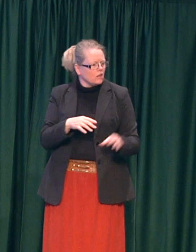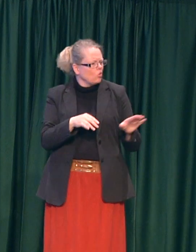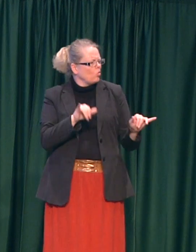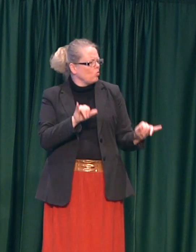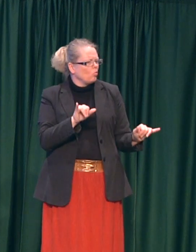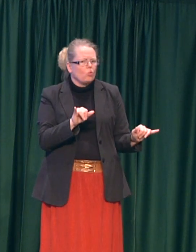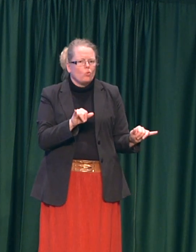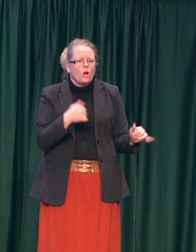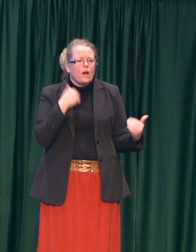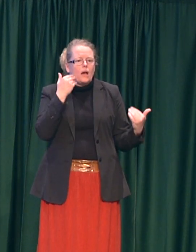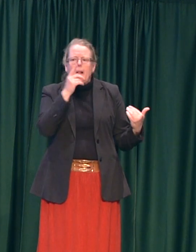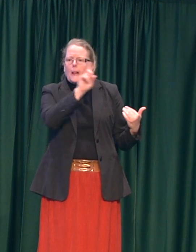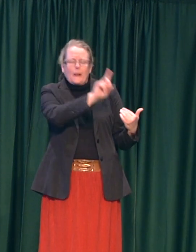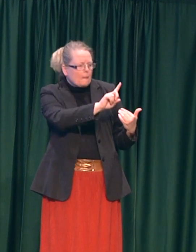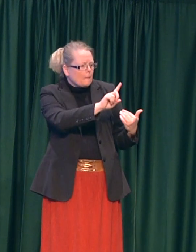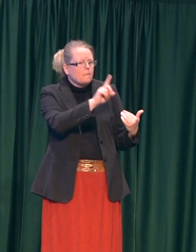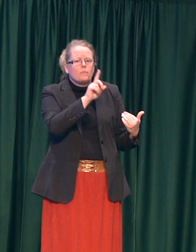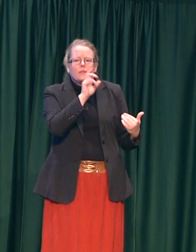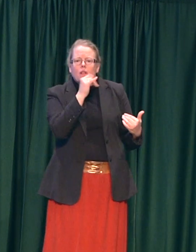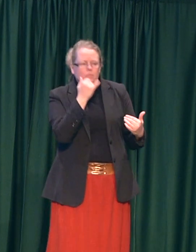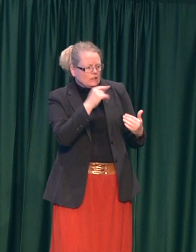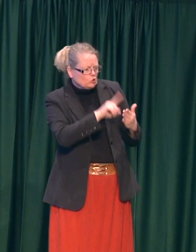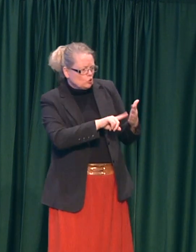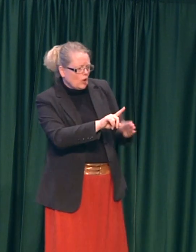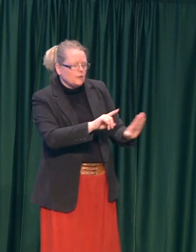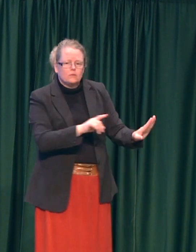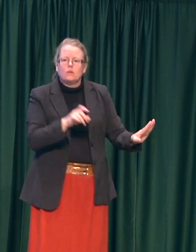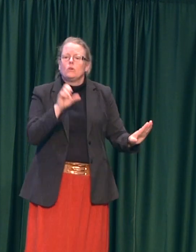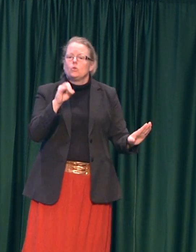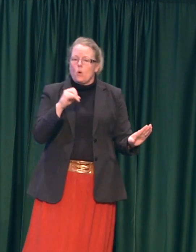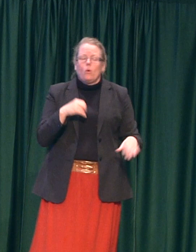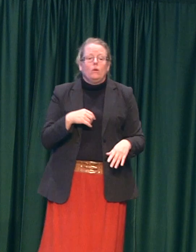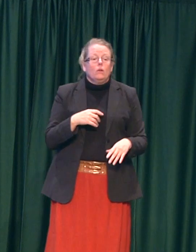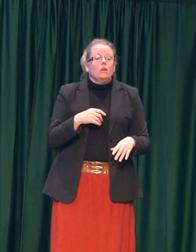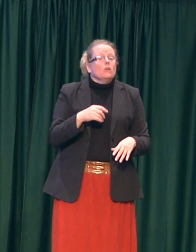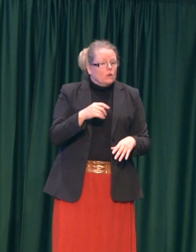am facing surgery at this point in time. I really don't know what to do.